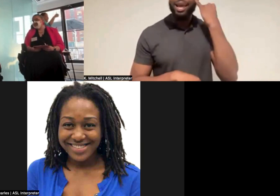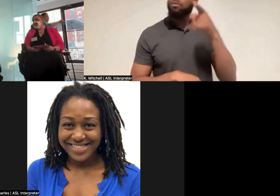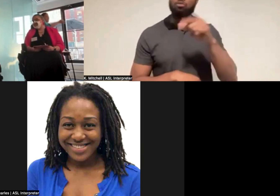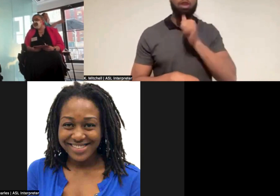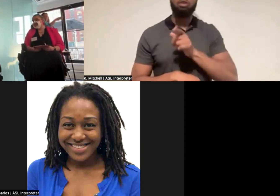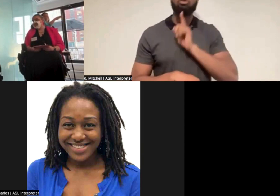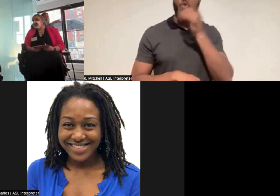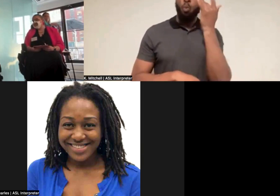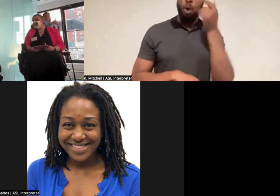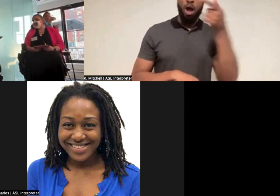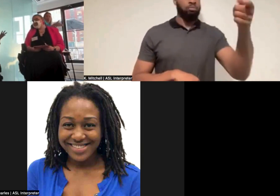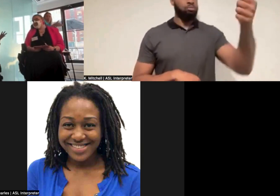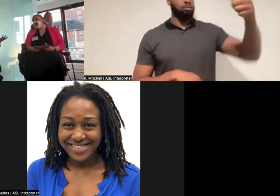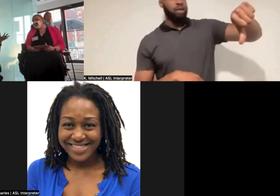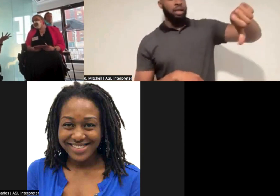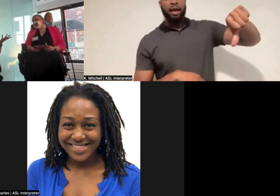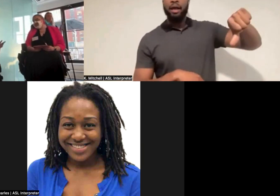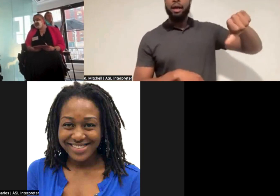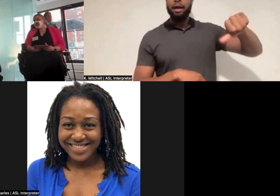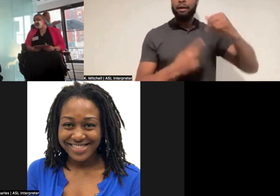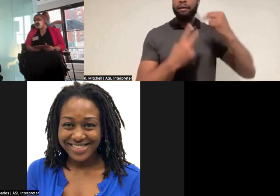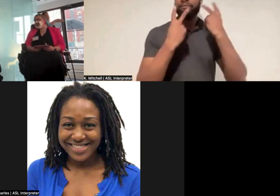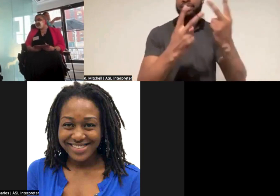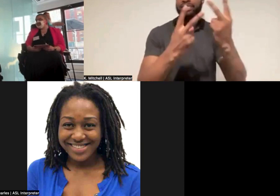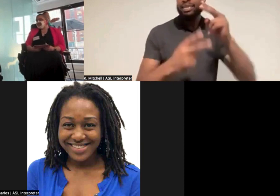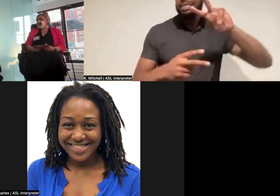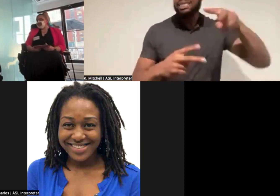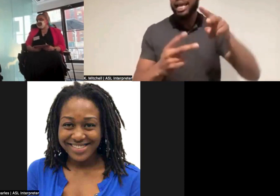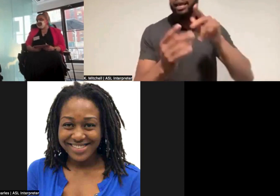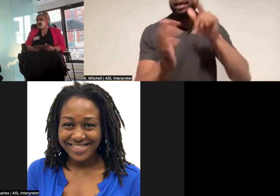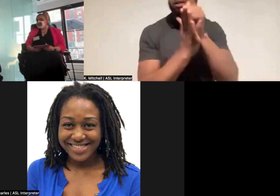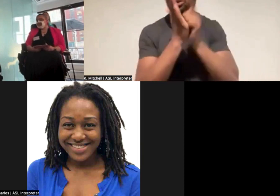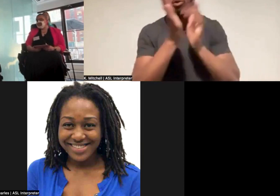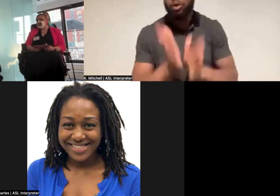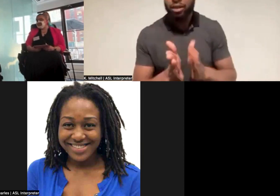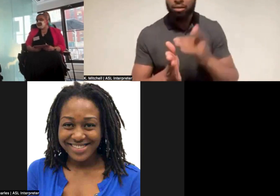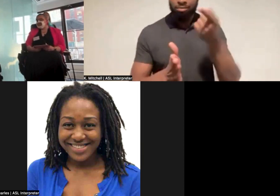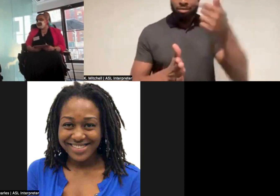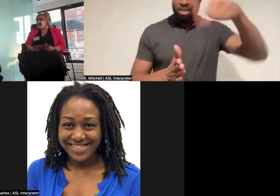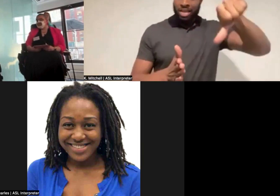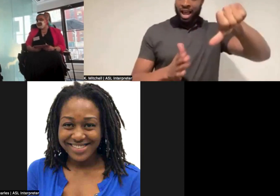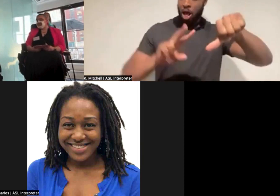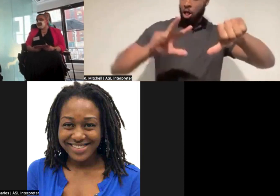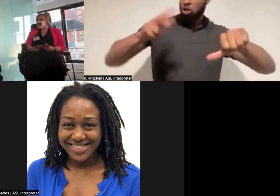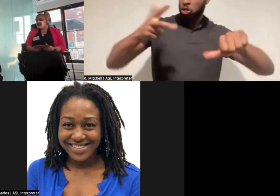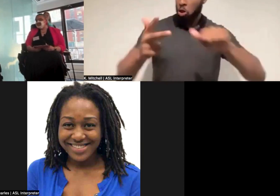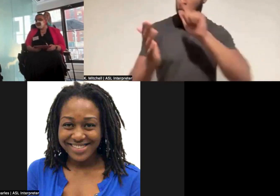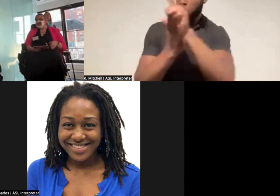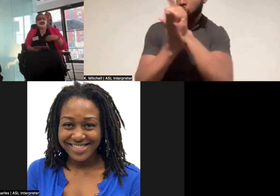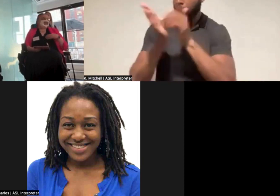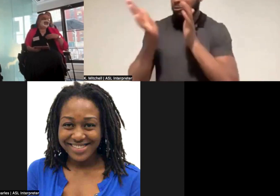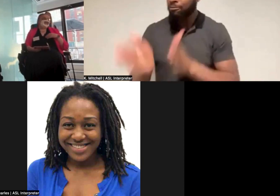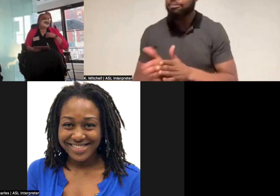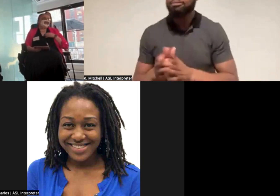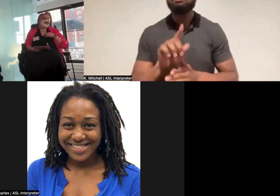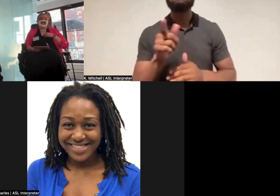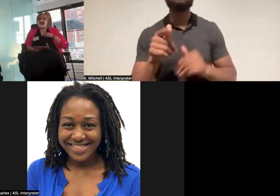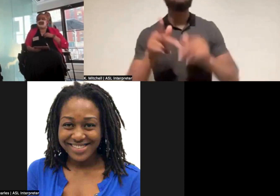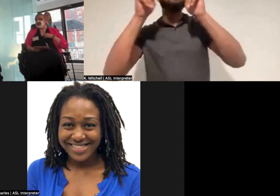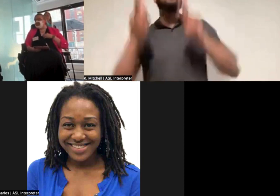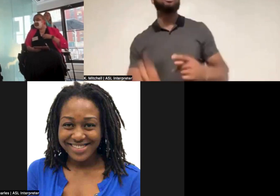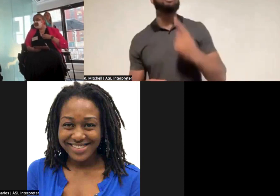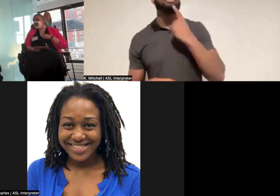and you can consult with however many people that you want to. They did it for 2 years. They were still denying